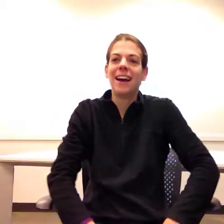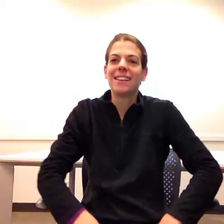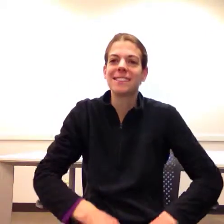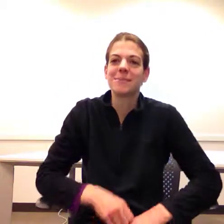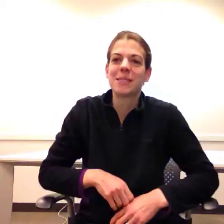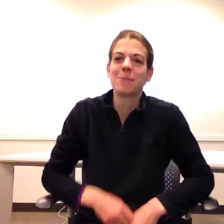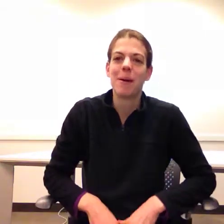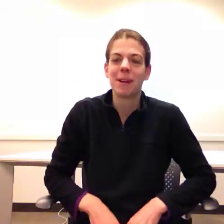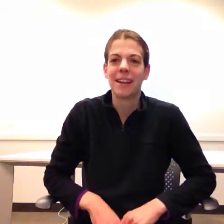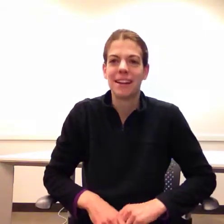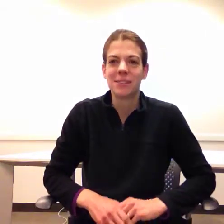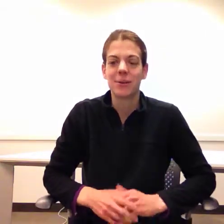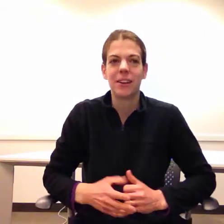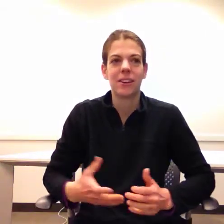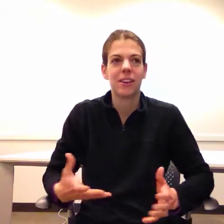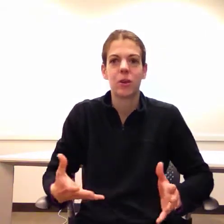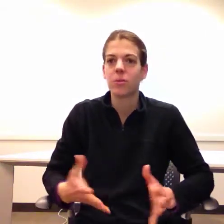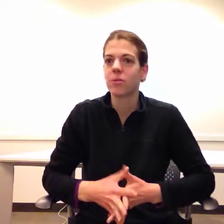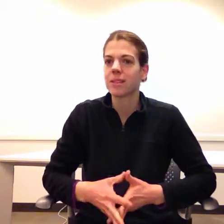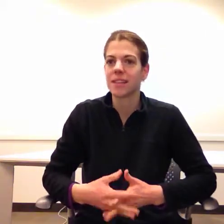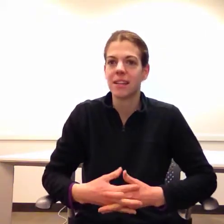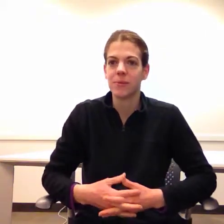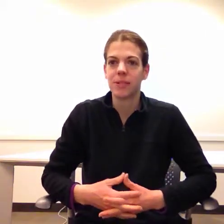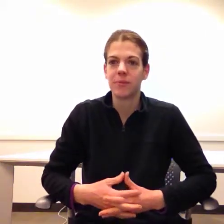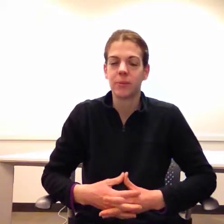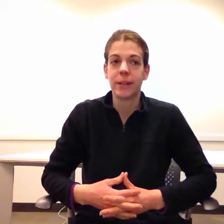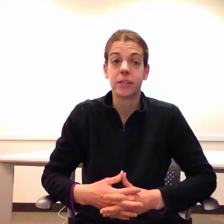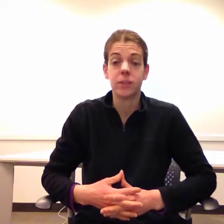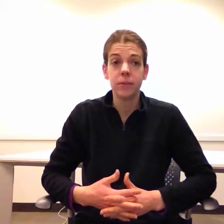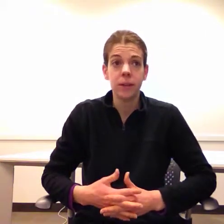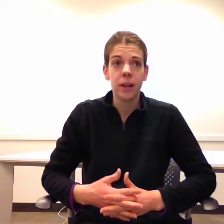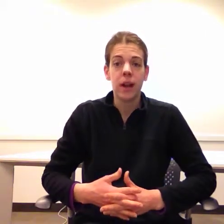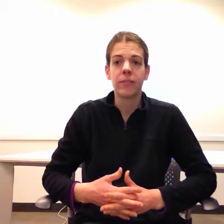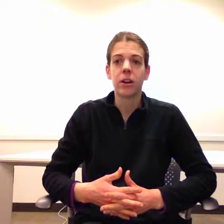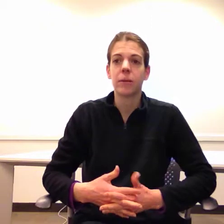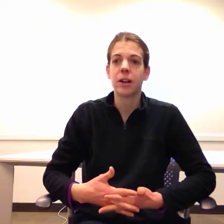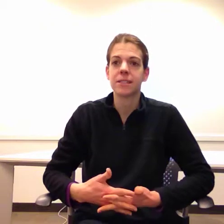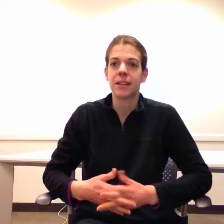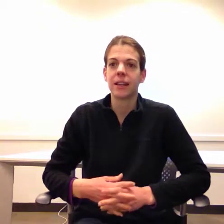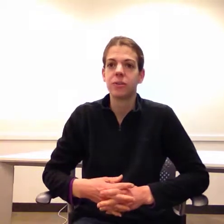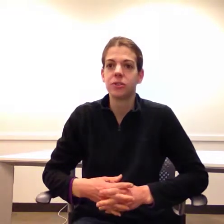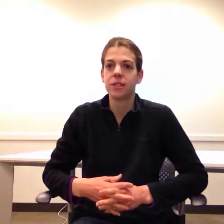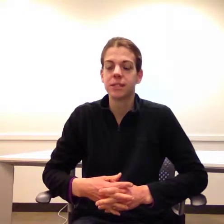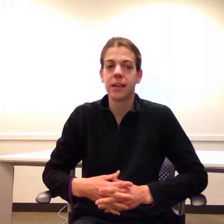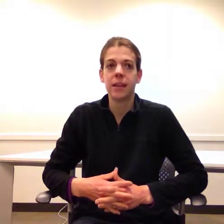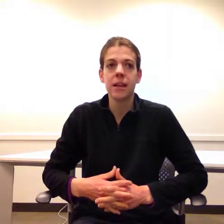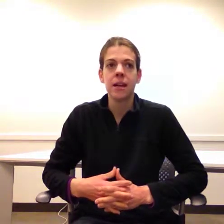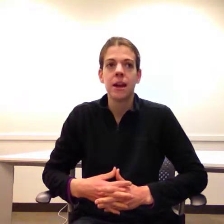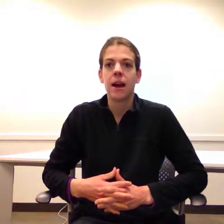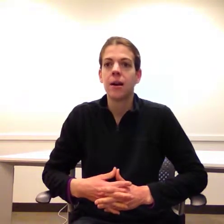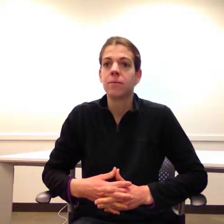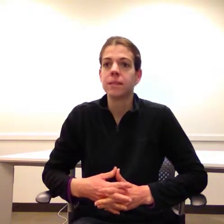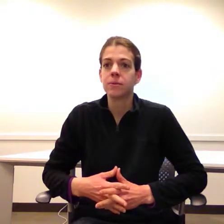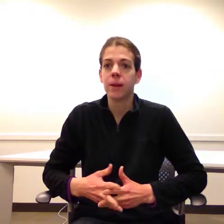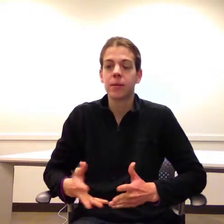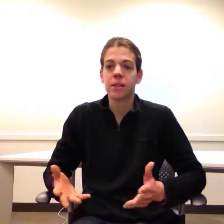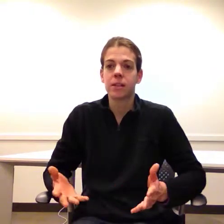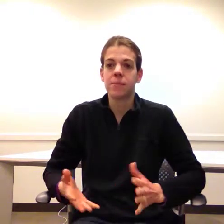Hi, this is Mrs. Pop again. I just wanted to go through the signs we did for week 2 of our American Sign Language unit study. This week we talked